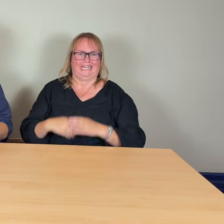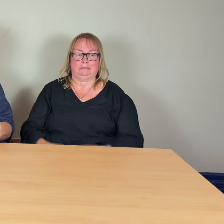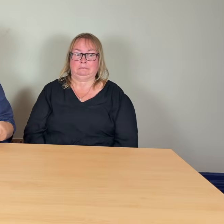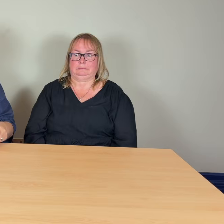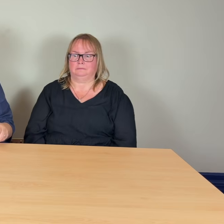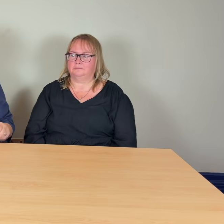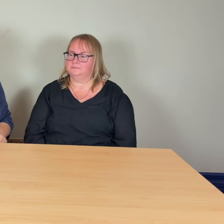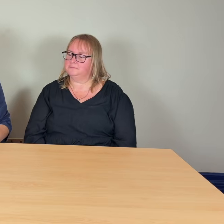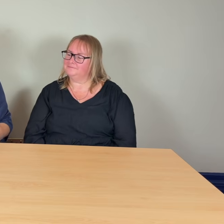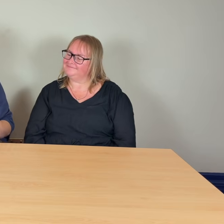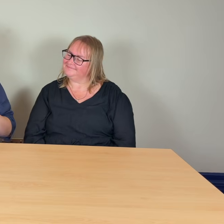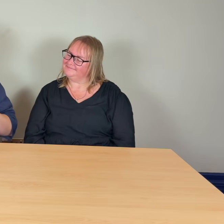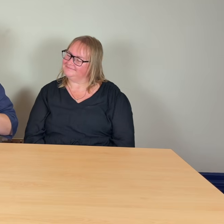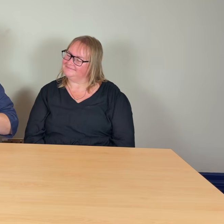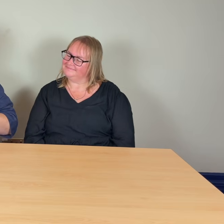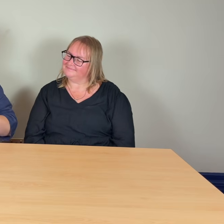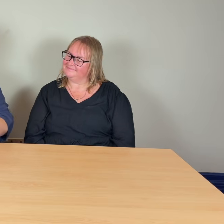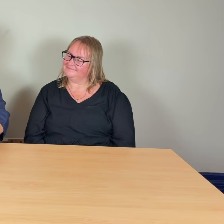And then finally,